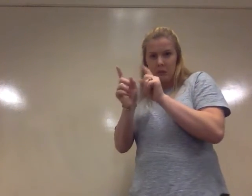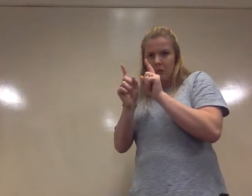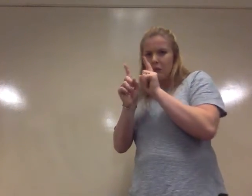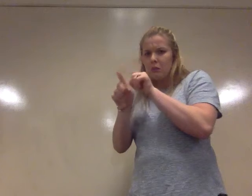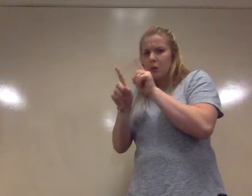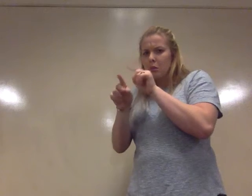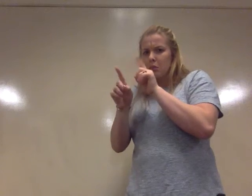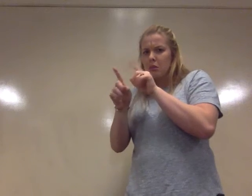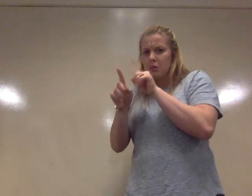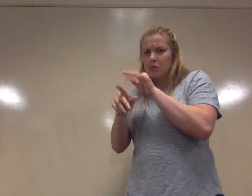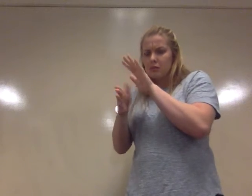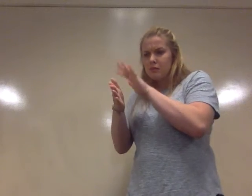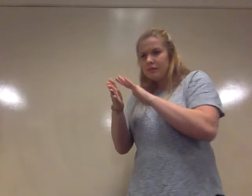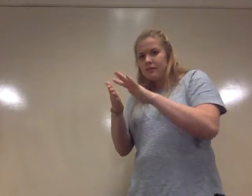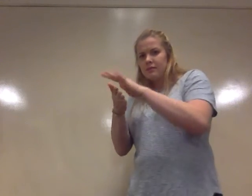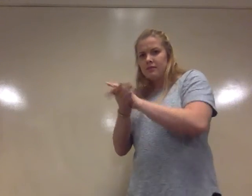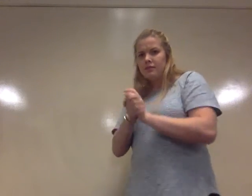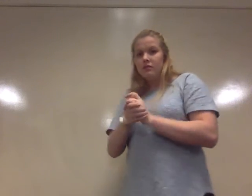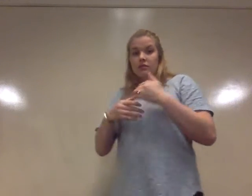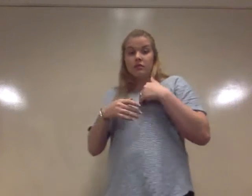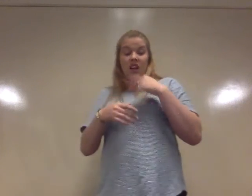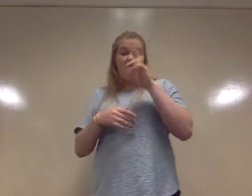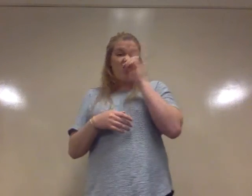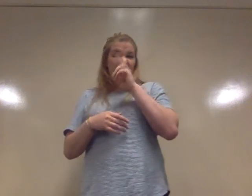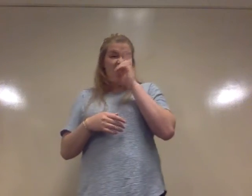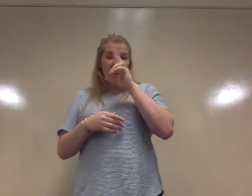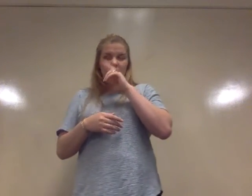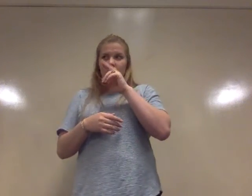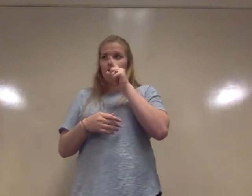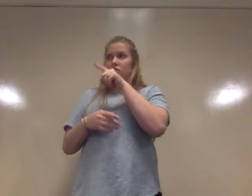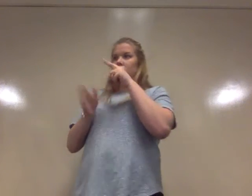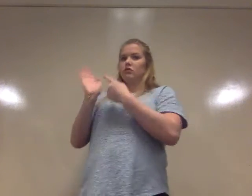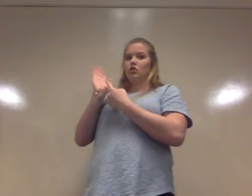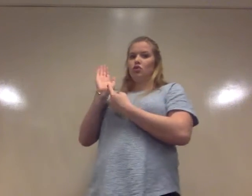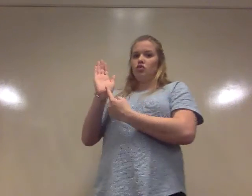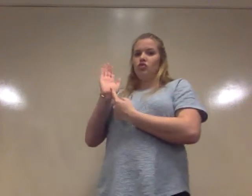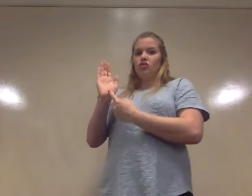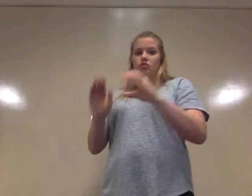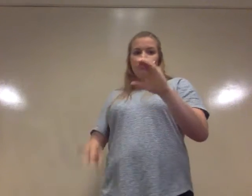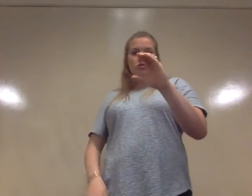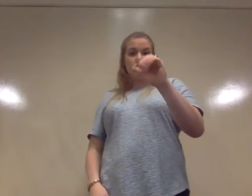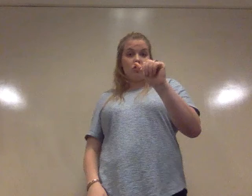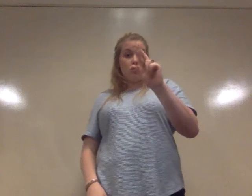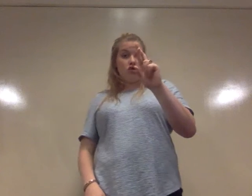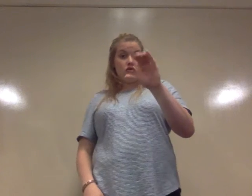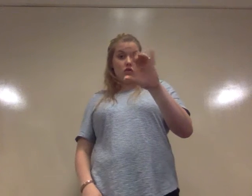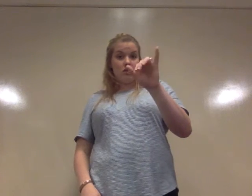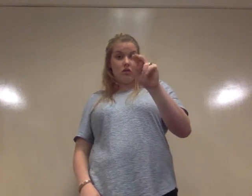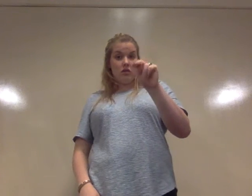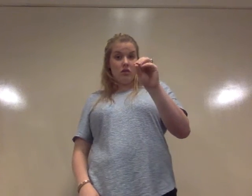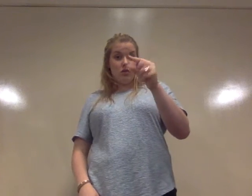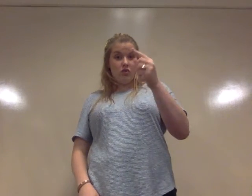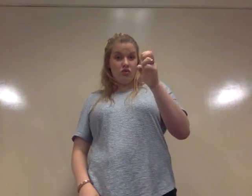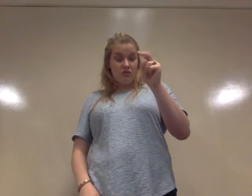on a population of experimental rats that were first exposed to a carcinogen called aflatoxin, then fed a diet of